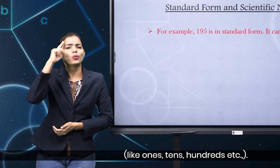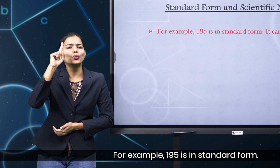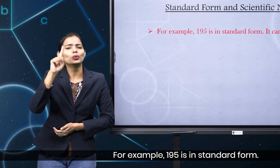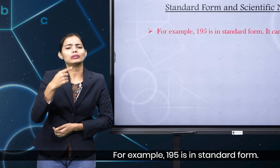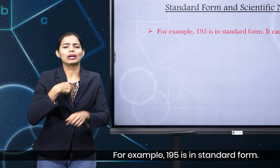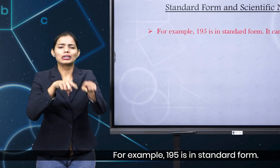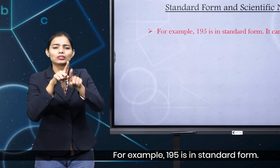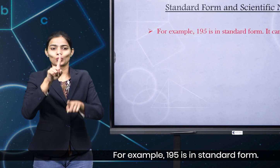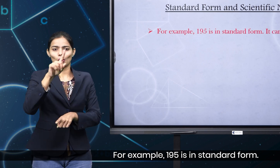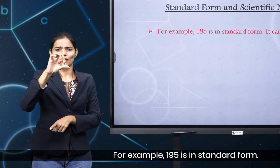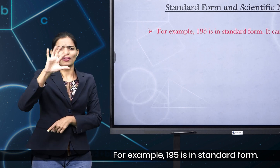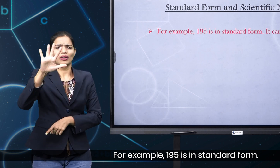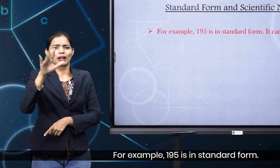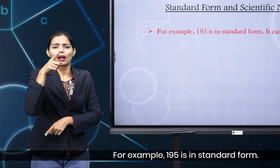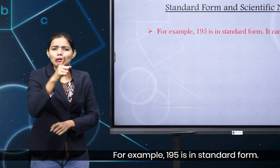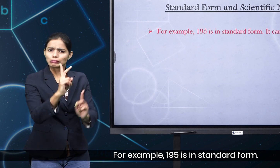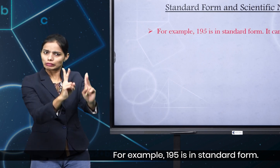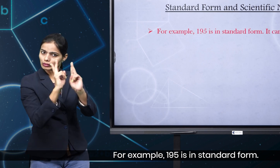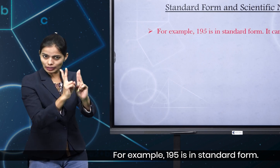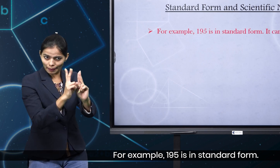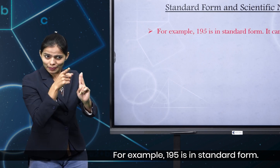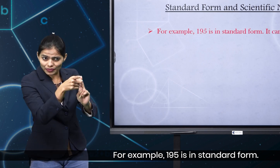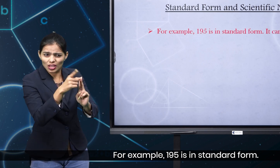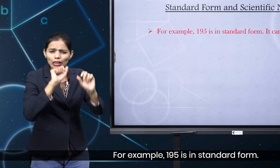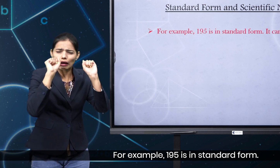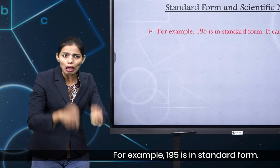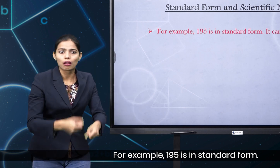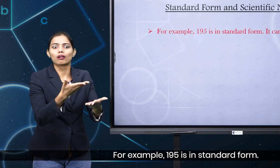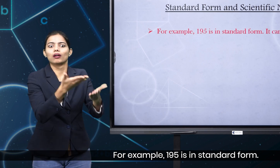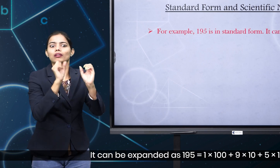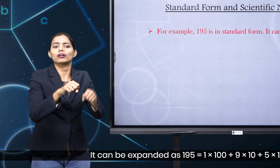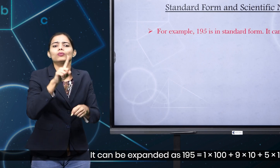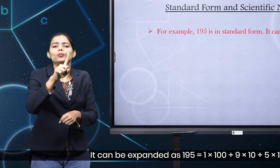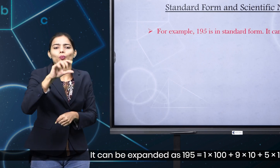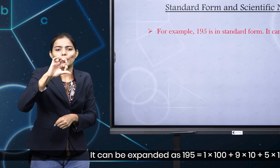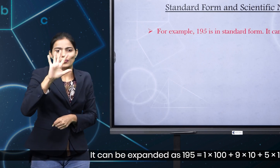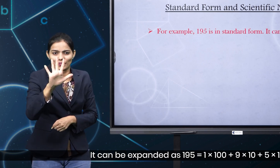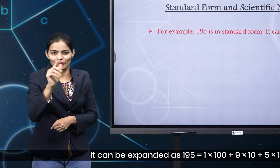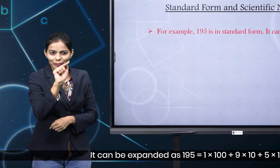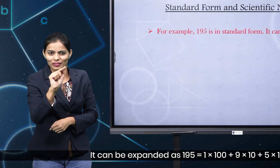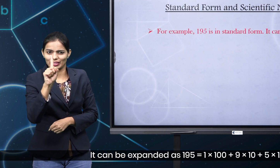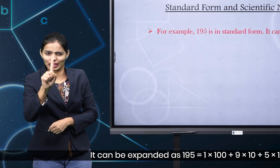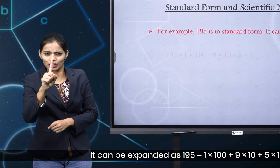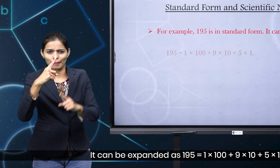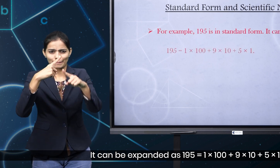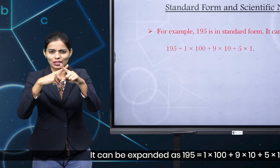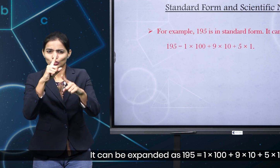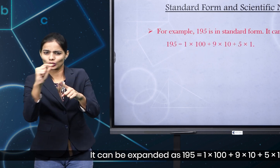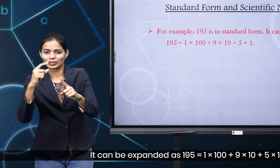For example, 195 is in standard form. It can be expanded as 195 is